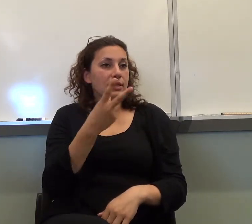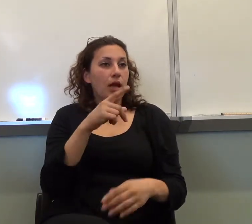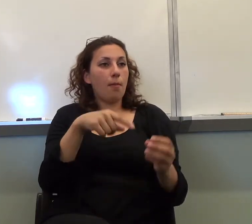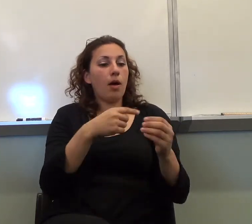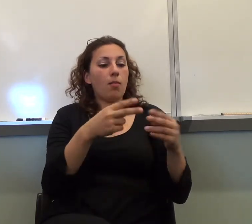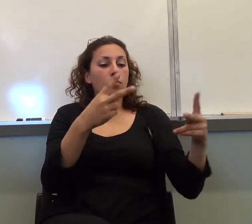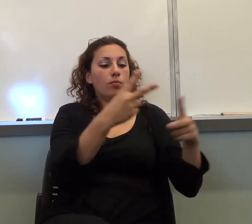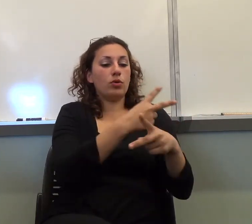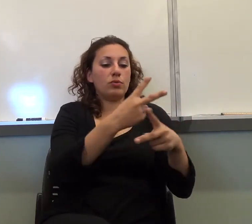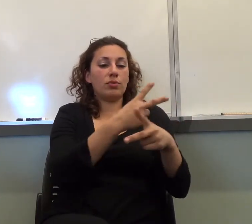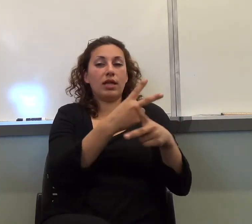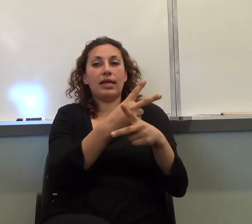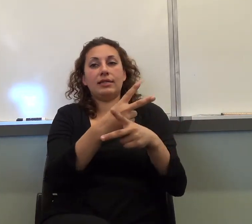So let's do that.